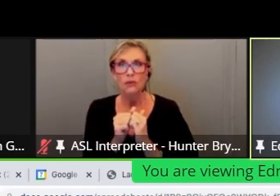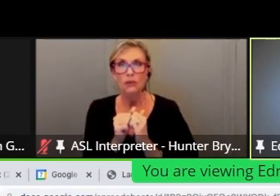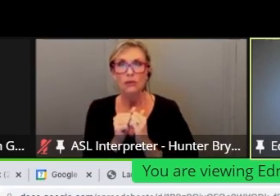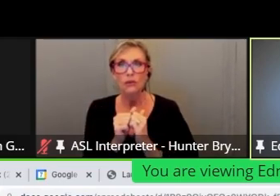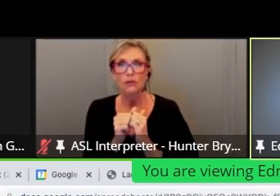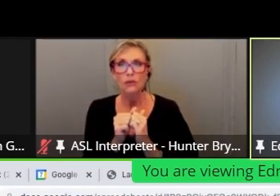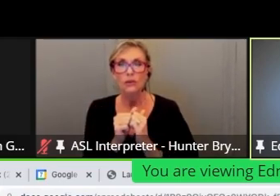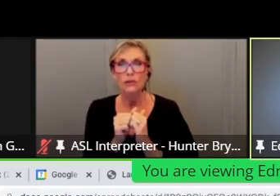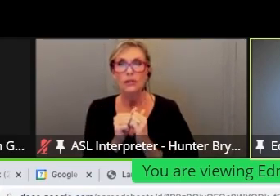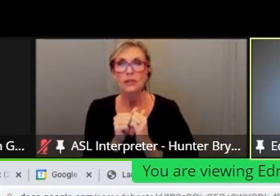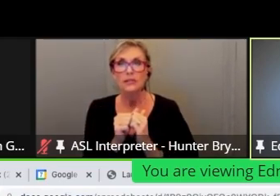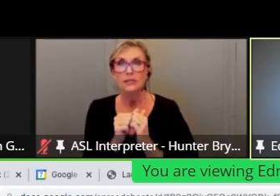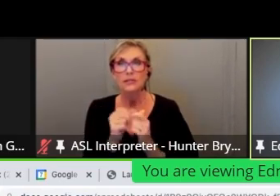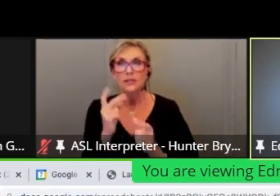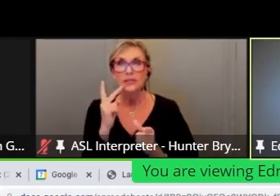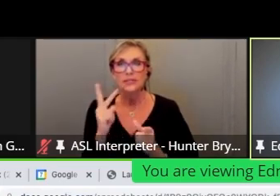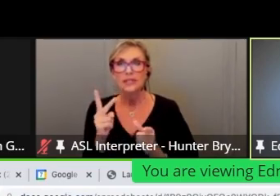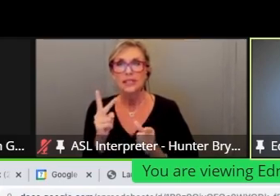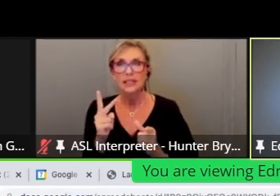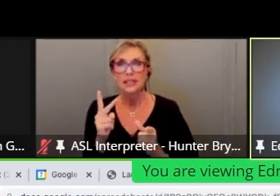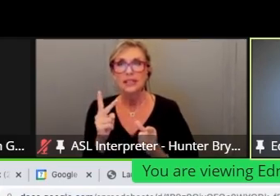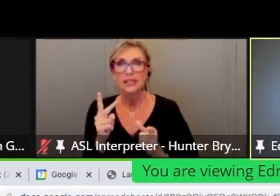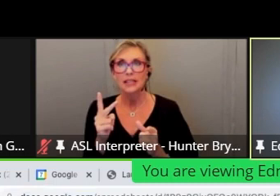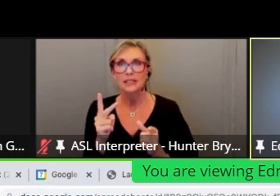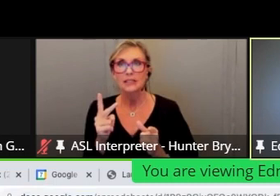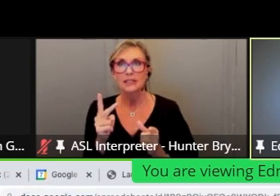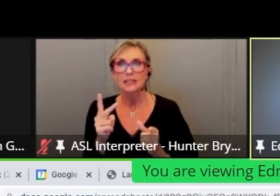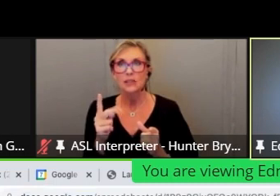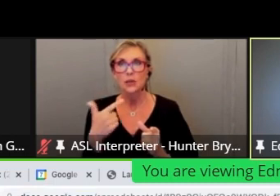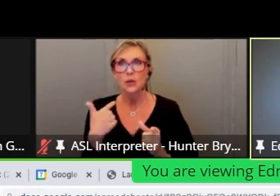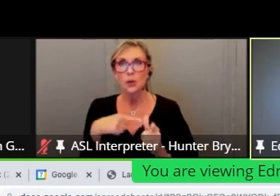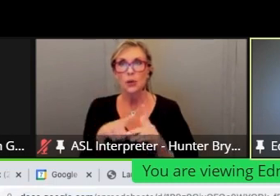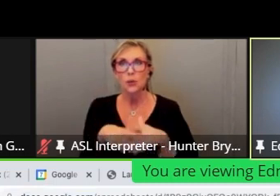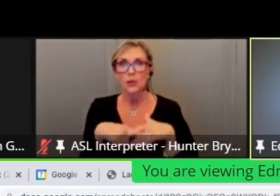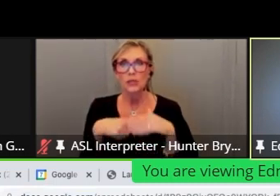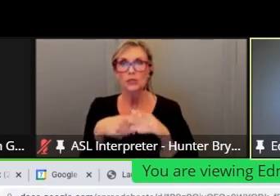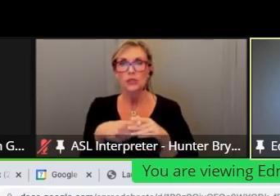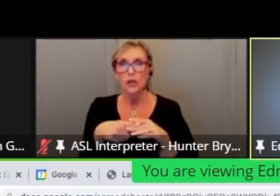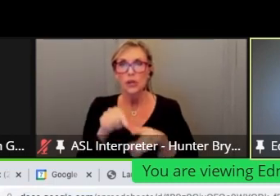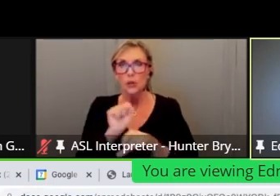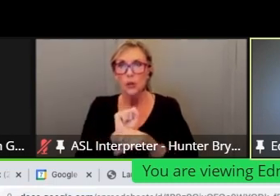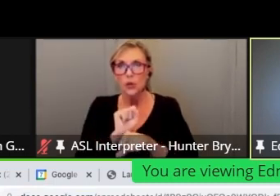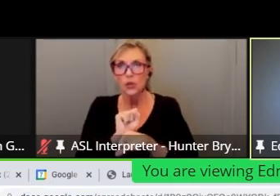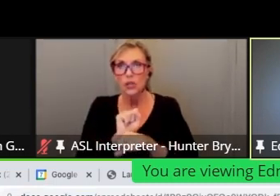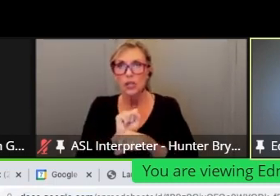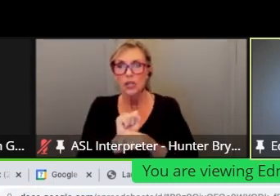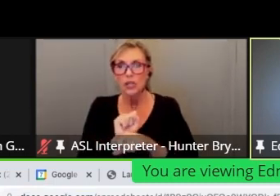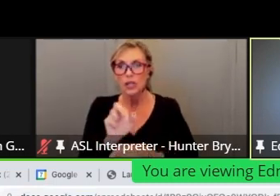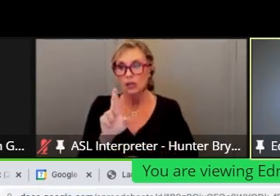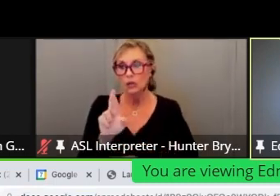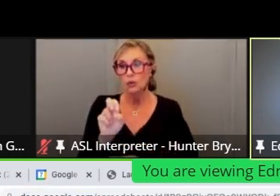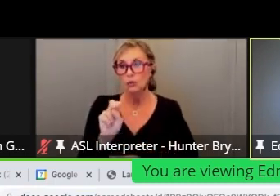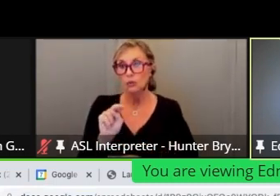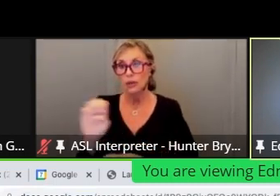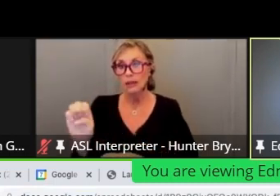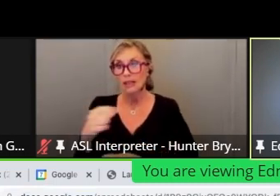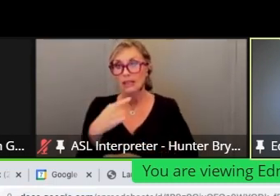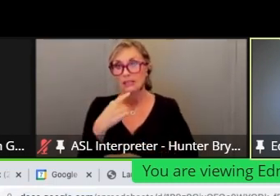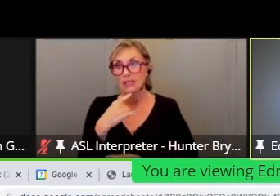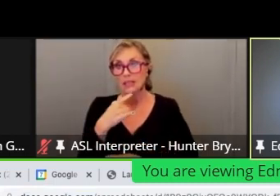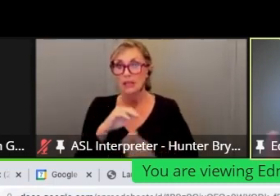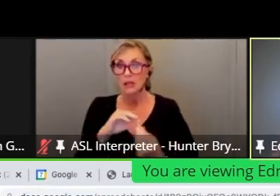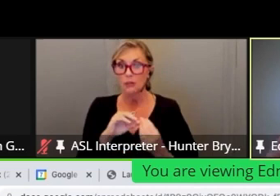And so then we have all the cells here. So we started working on it, and Renee said, well, number one, we